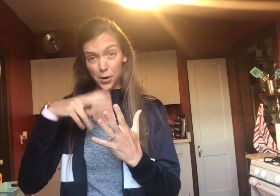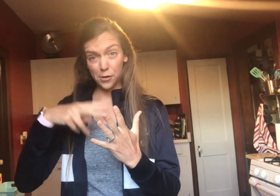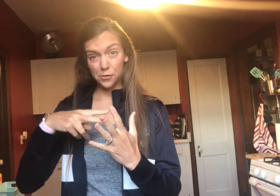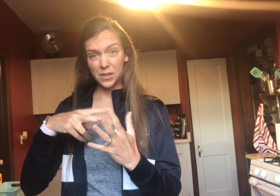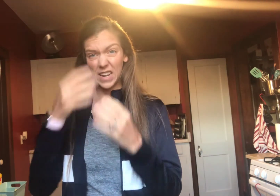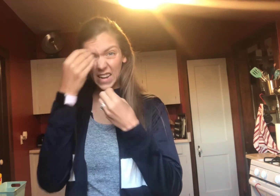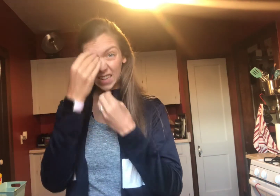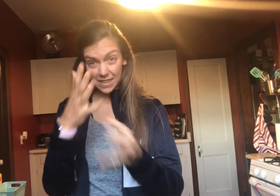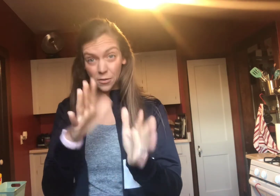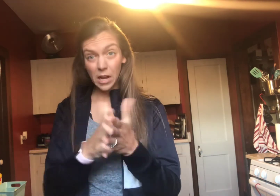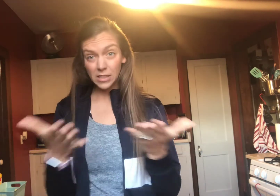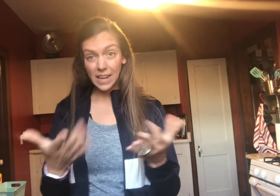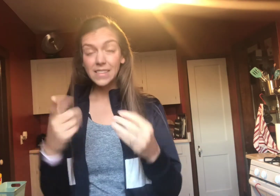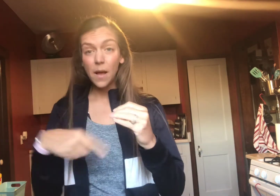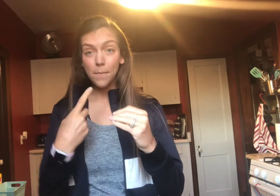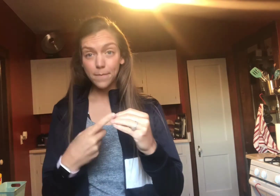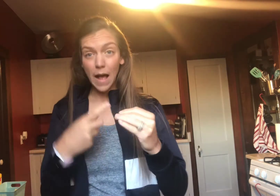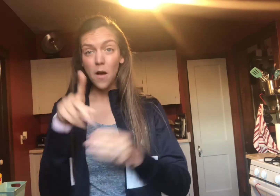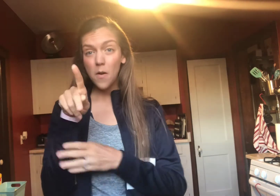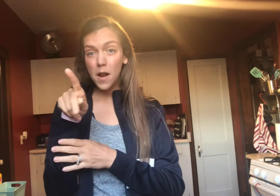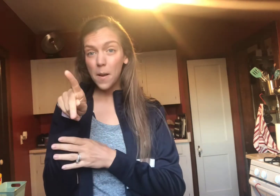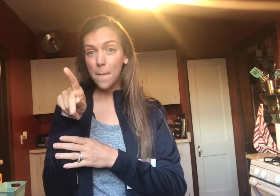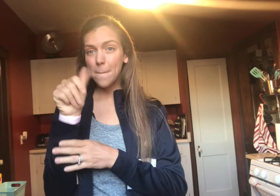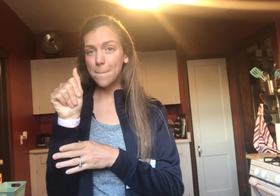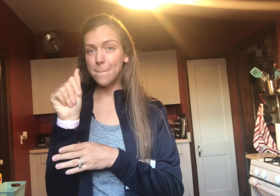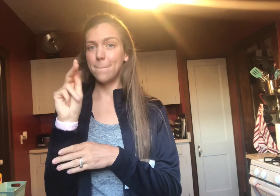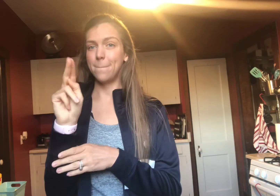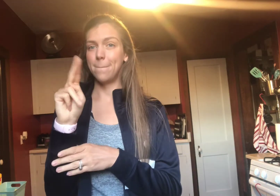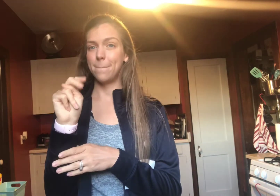Today we're going to read an informational text about panda